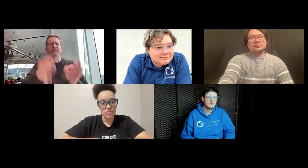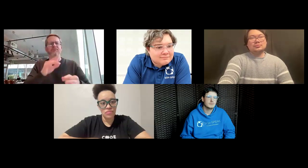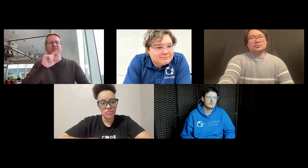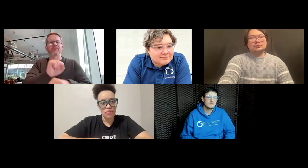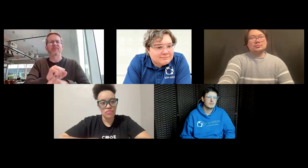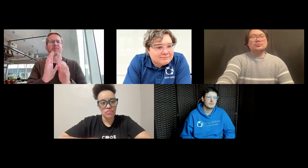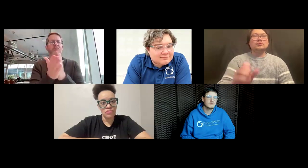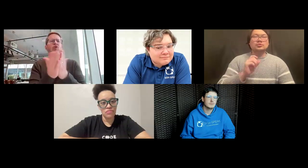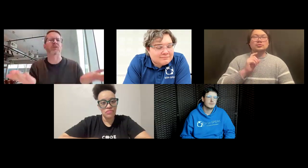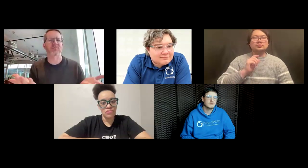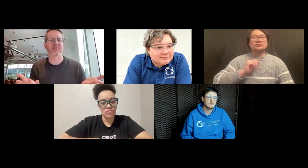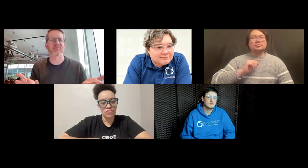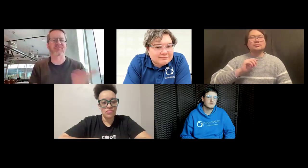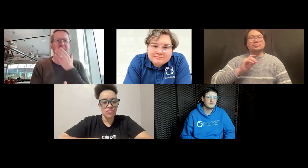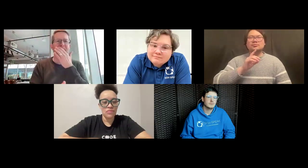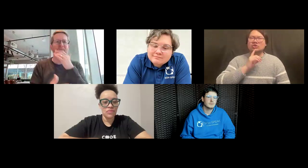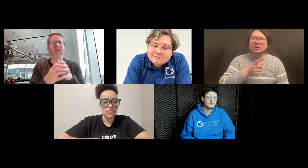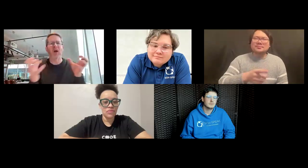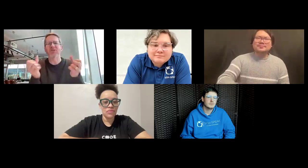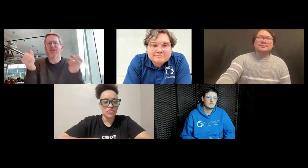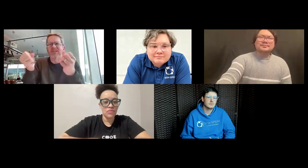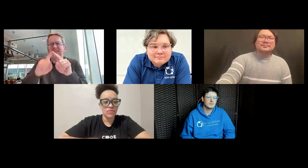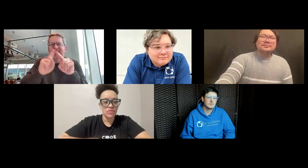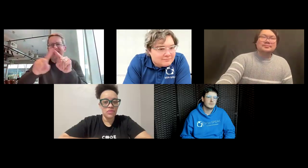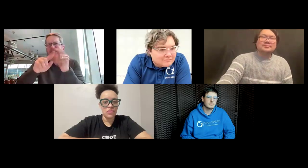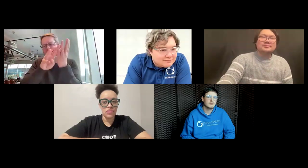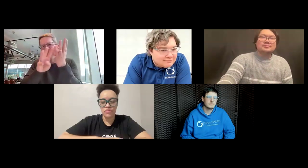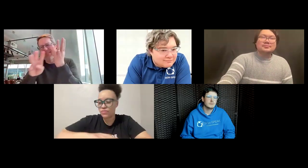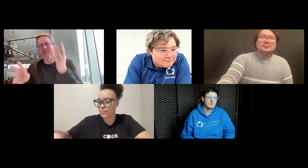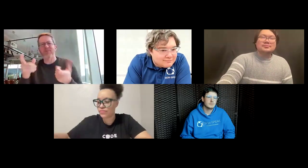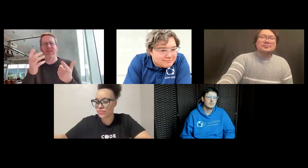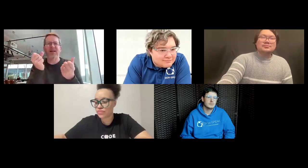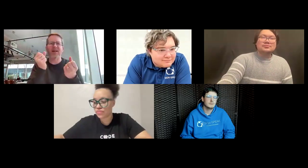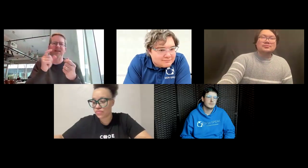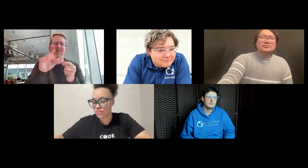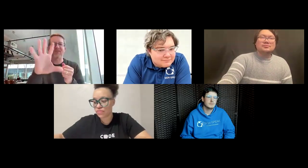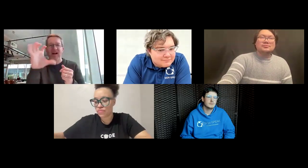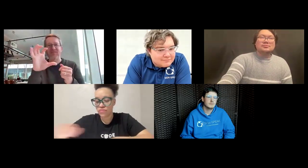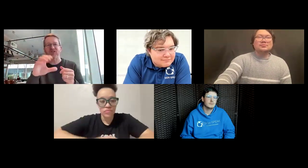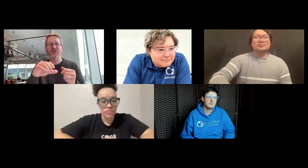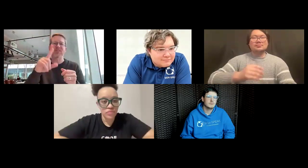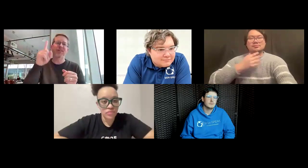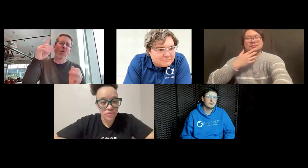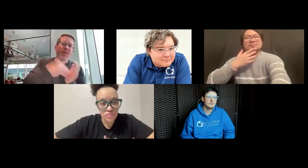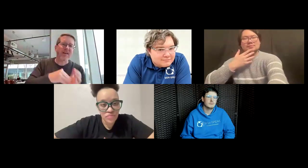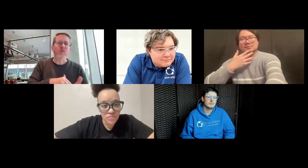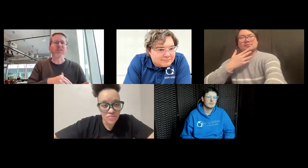one word that's actually what it is, like out of the books? You have a lot of diversity there. You've got